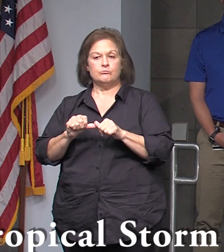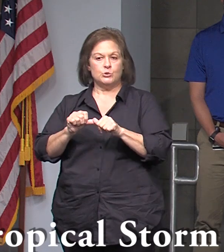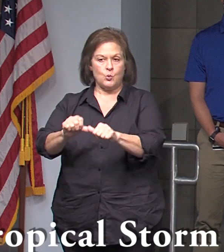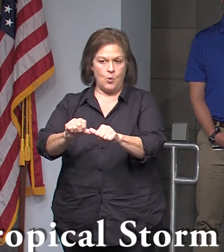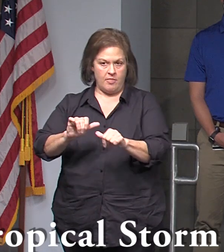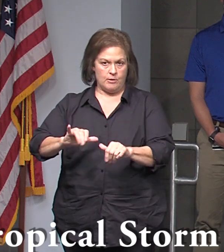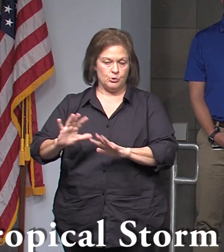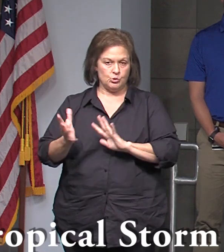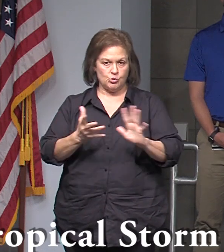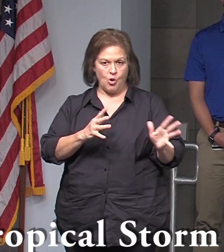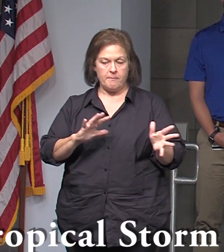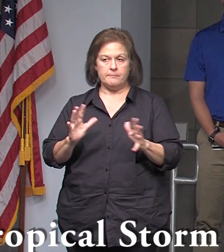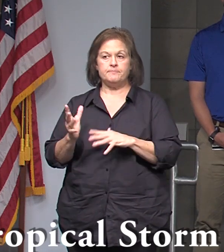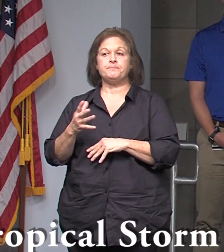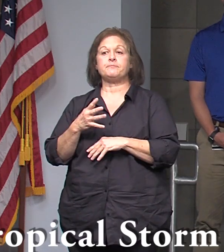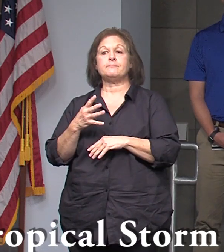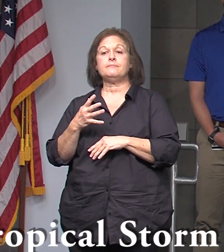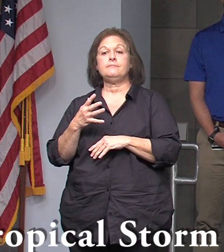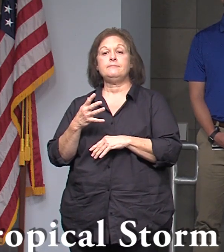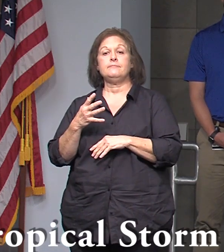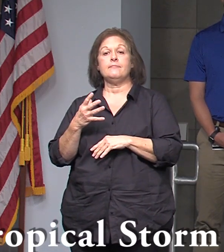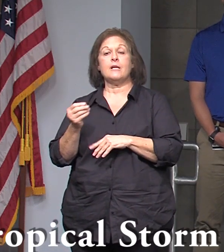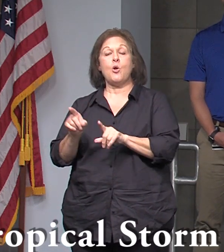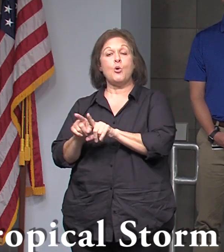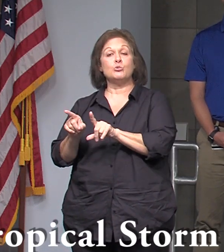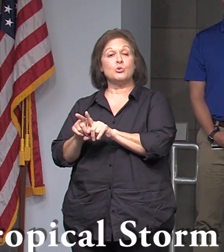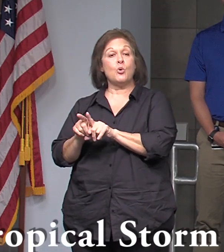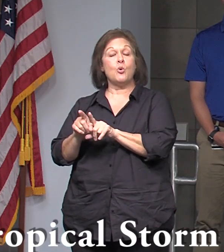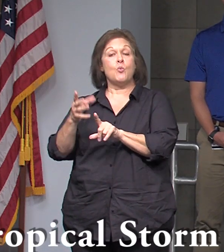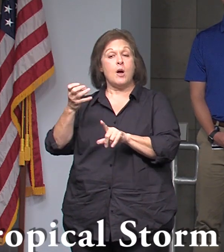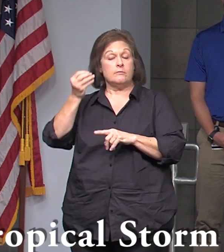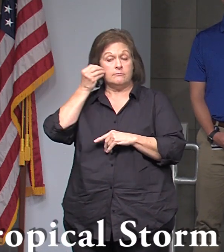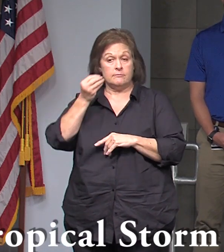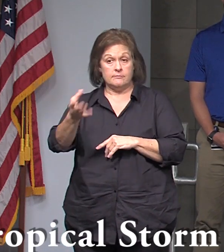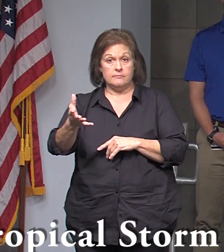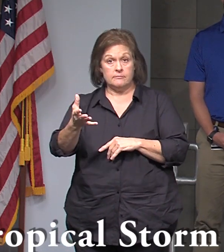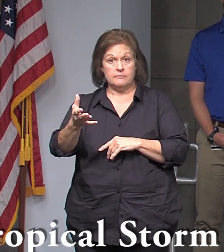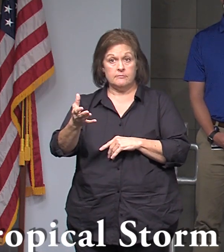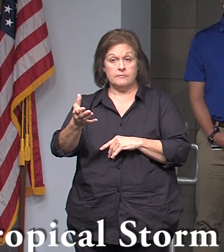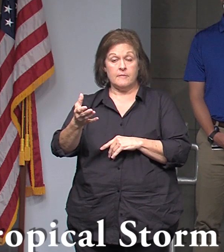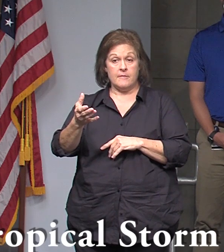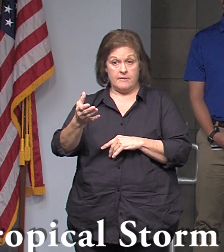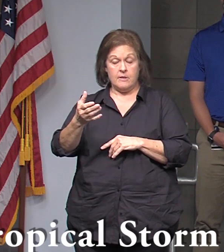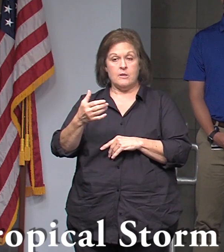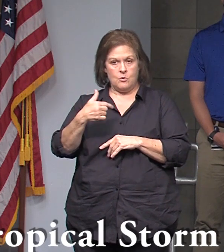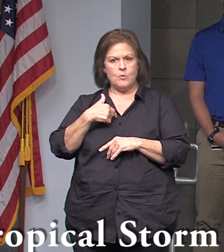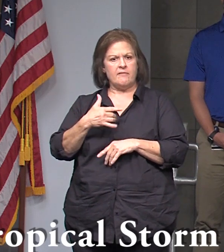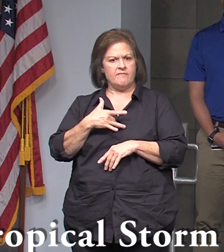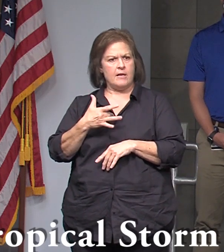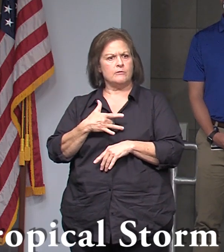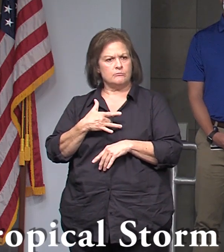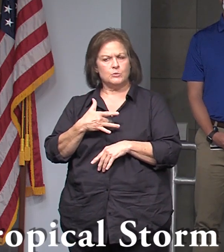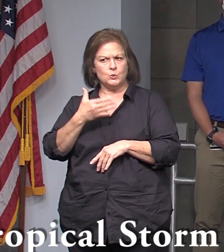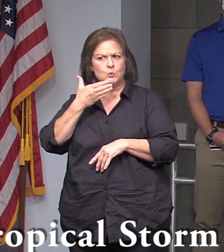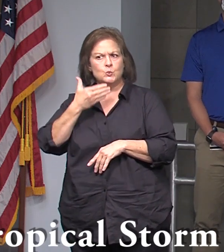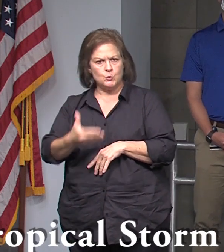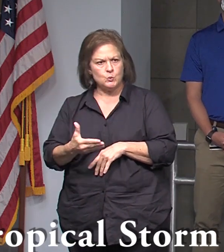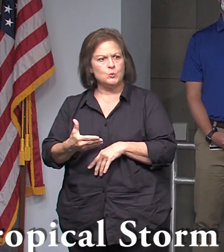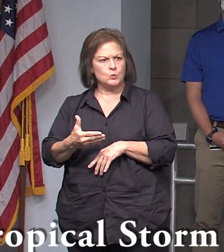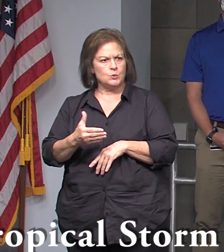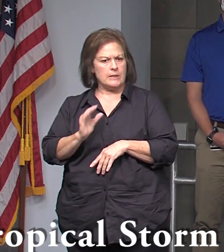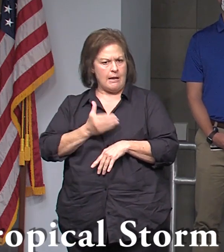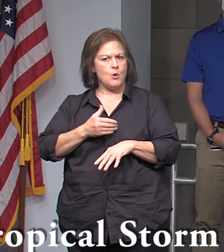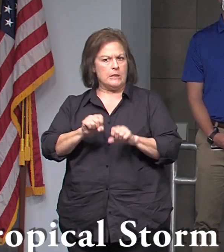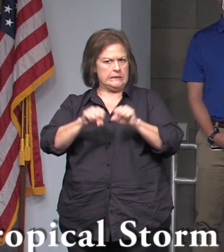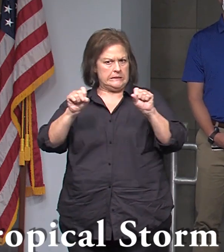storm, if need be. And then we also just want to reiterate the confidence we have in the flood defense system. We do believe